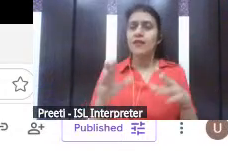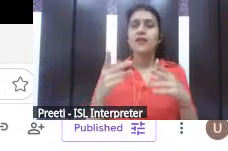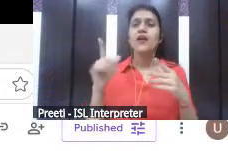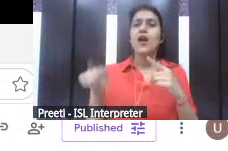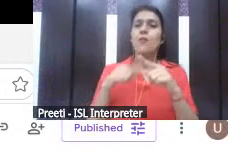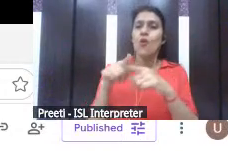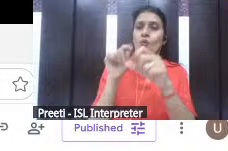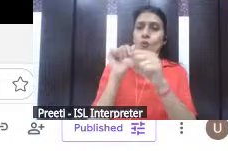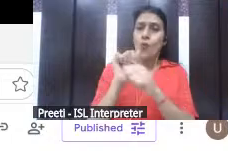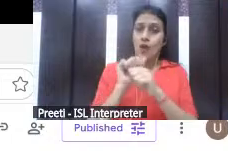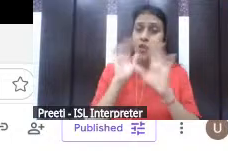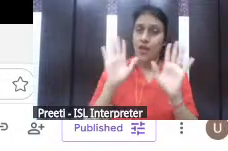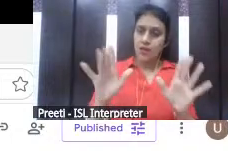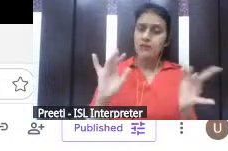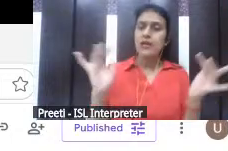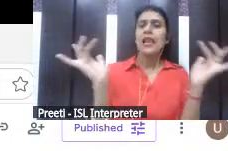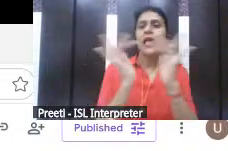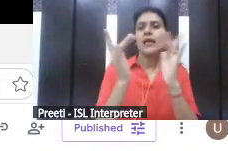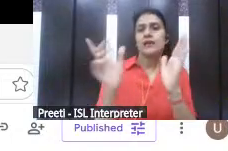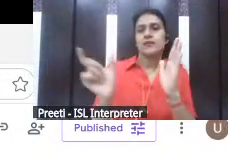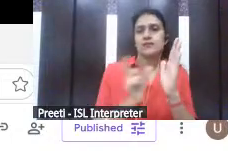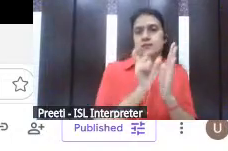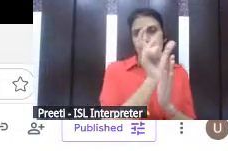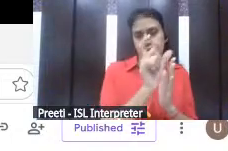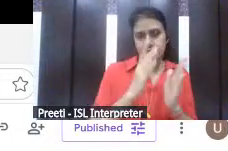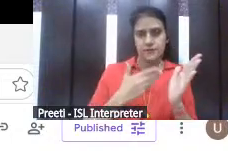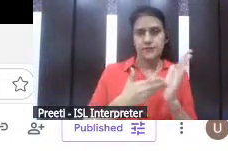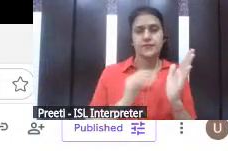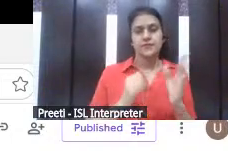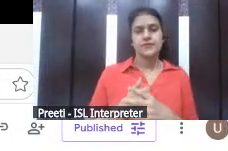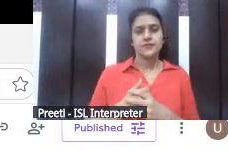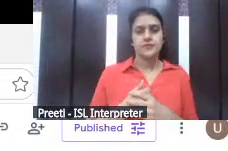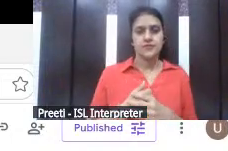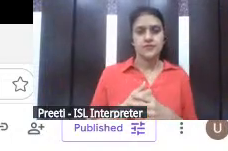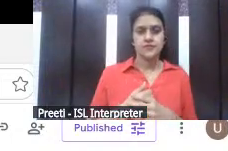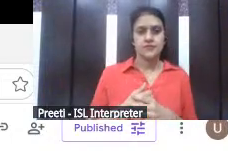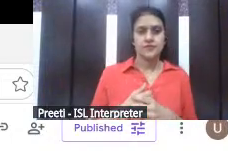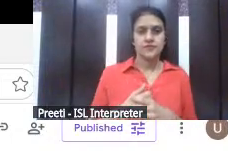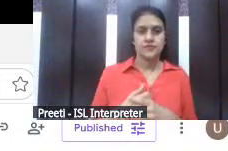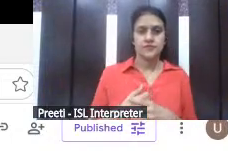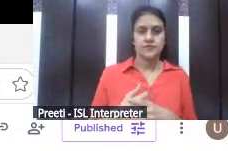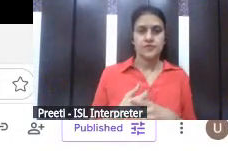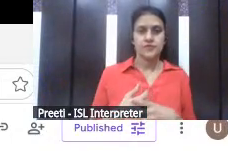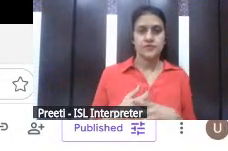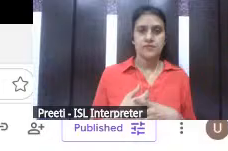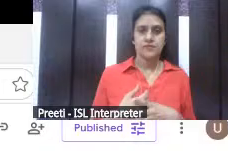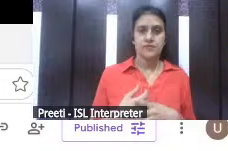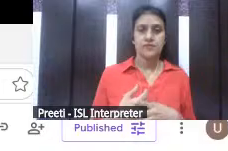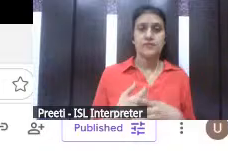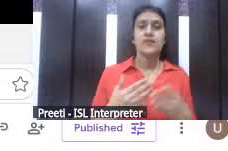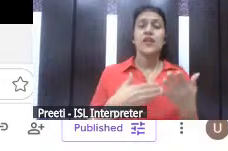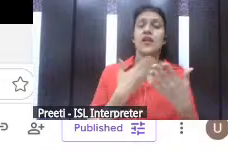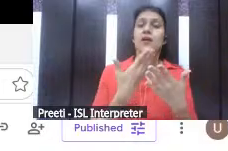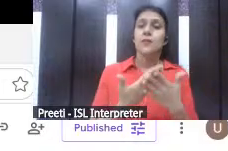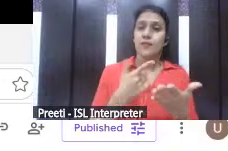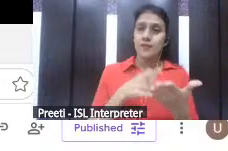And an optional letter of recommendation which can help substantiate your application and the work that you have